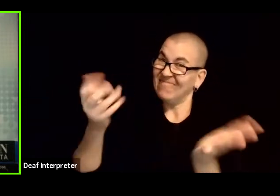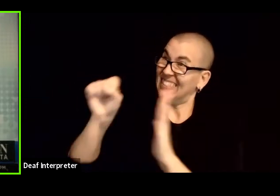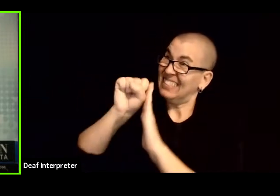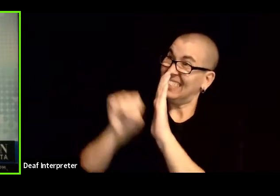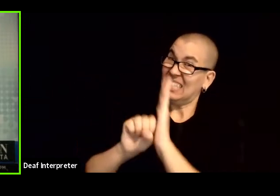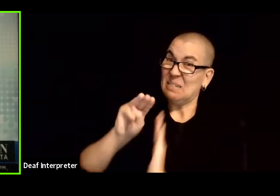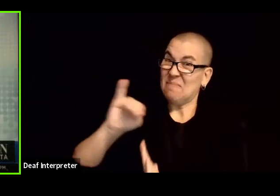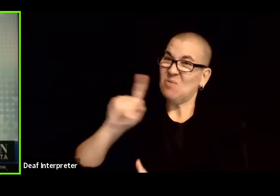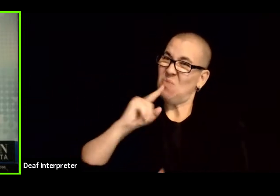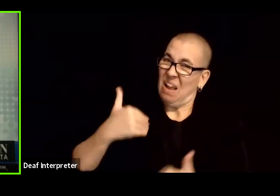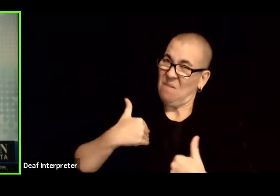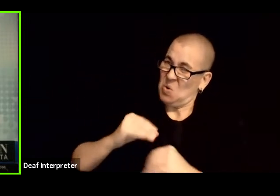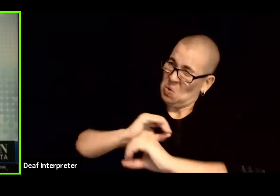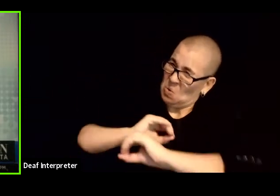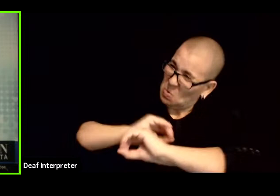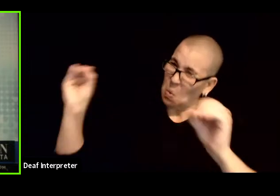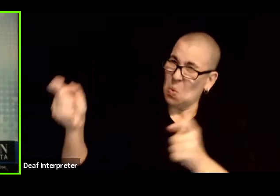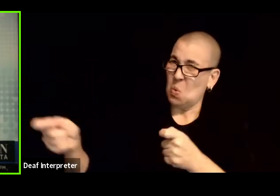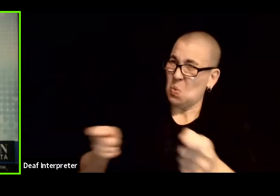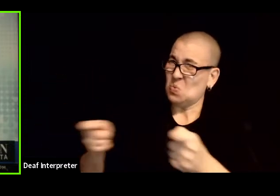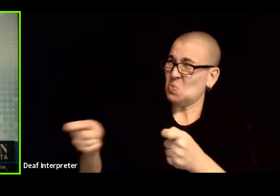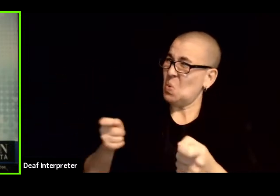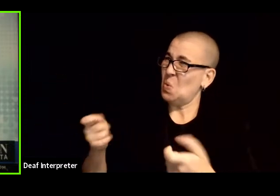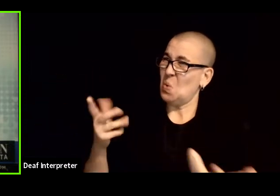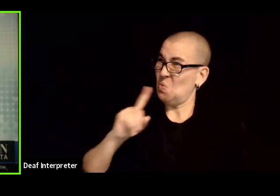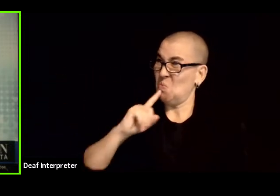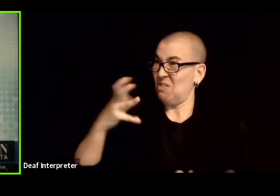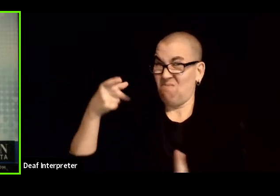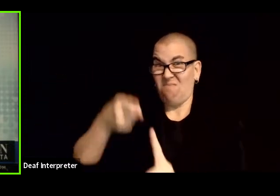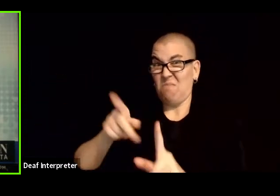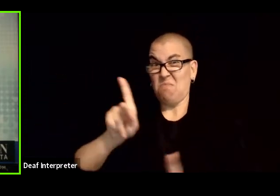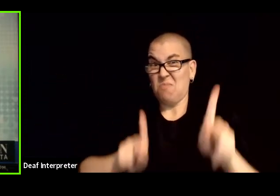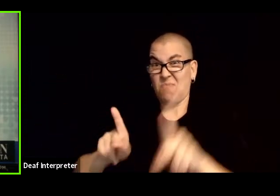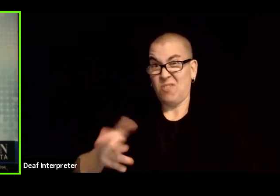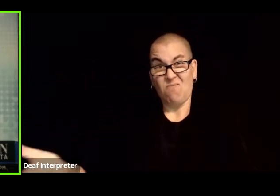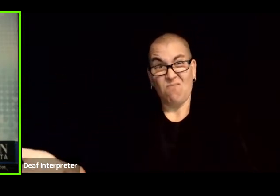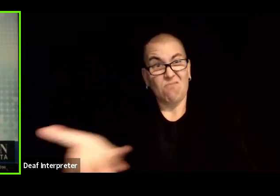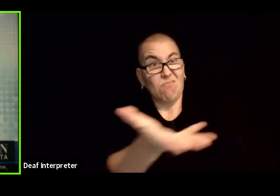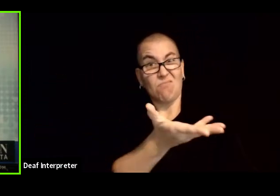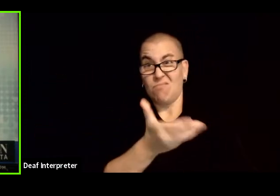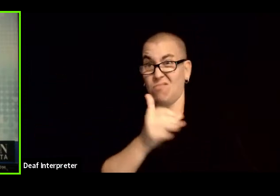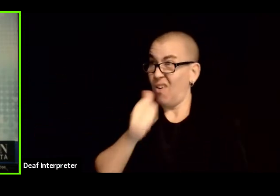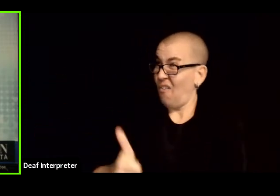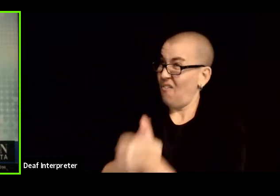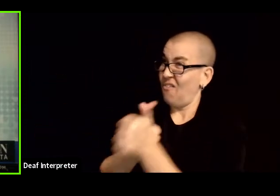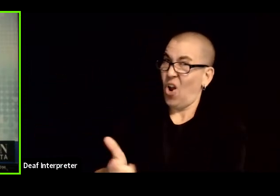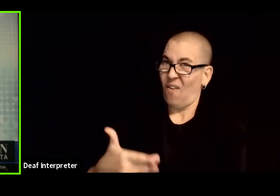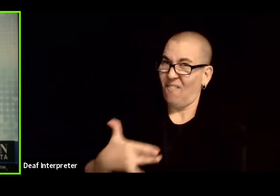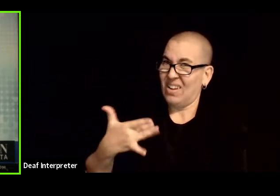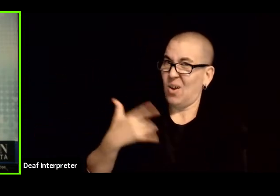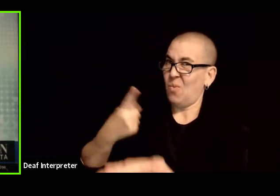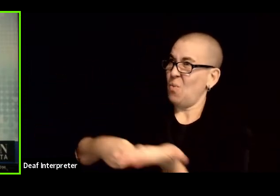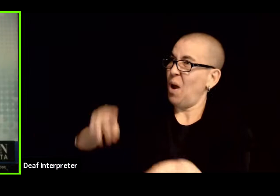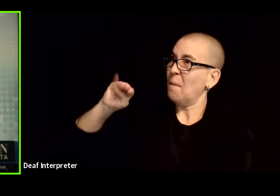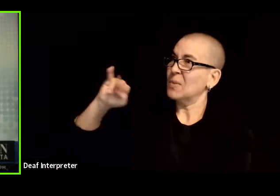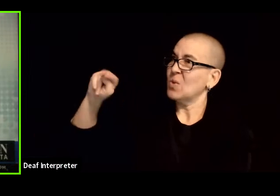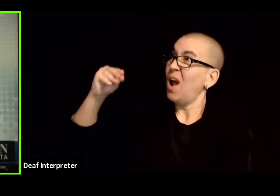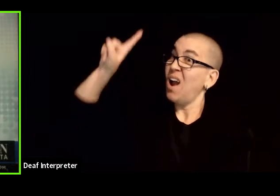the state can handle some of these steps the governor plans to put in place just to control the virus.